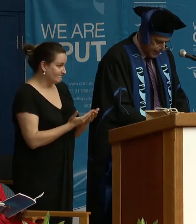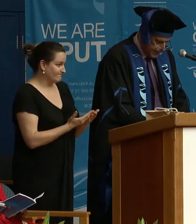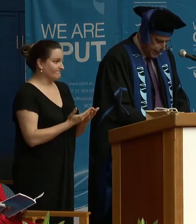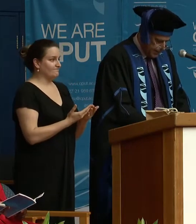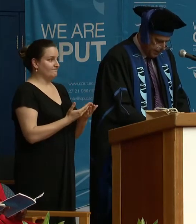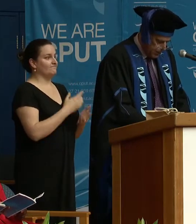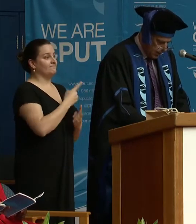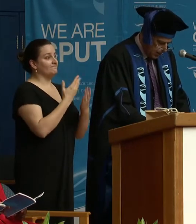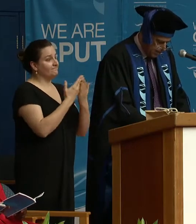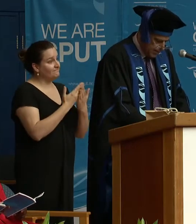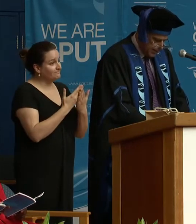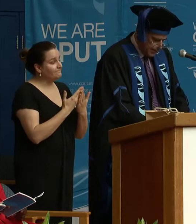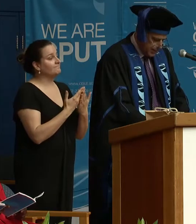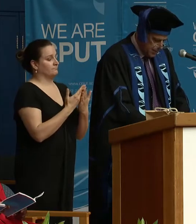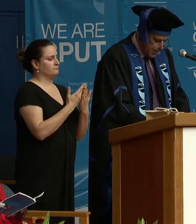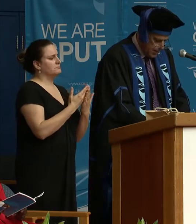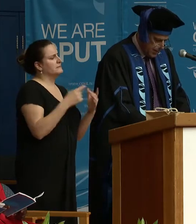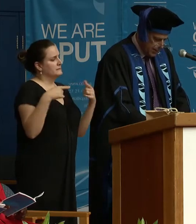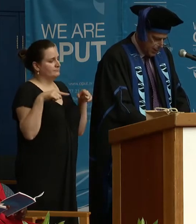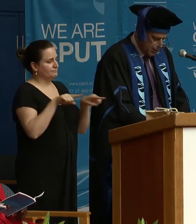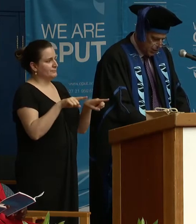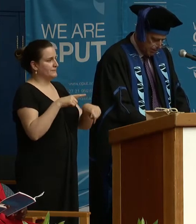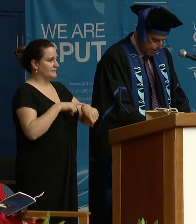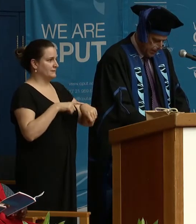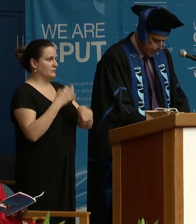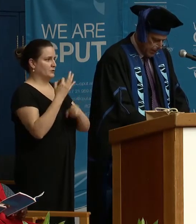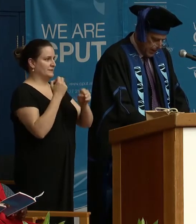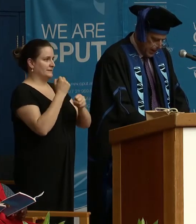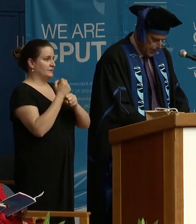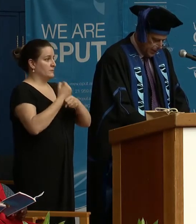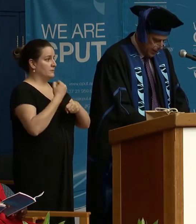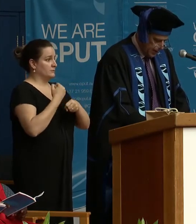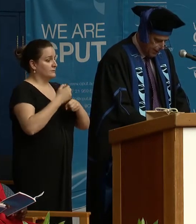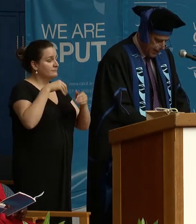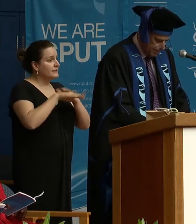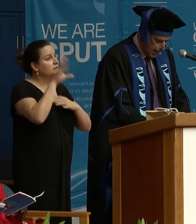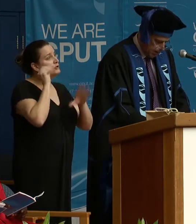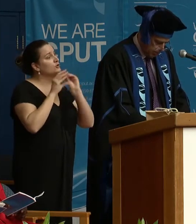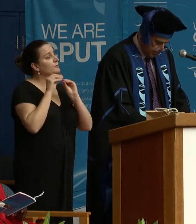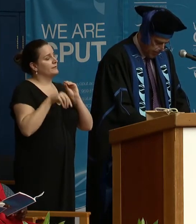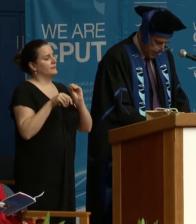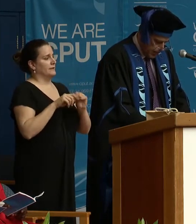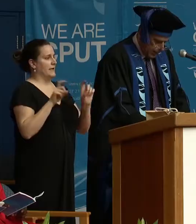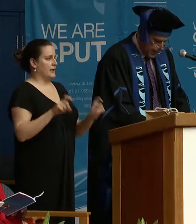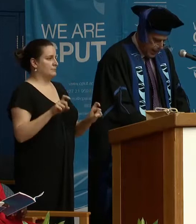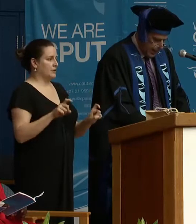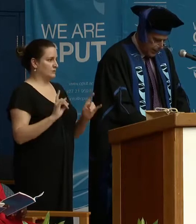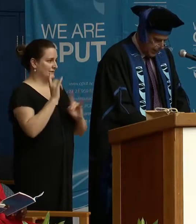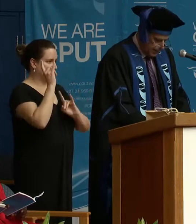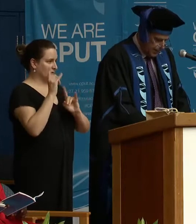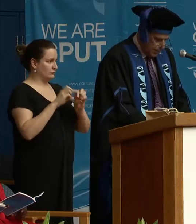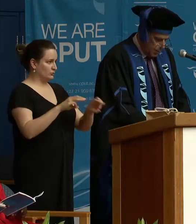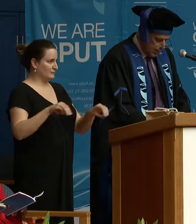While studying, Abdullah completed a three-year internship at the City of Cape Town and